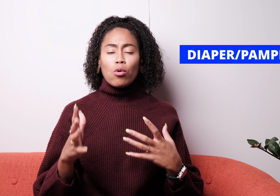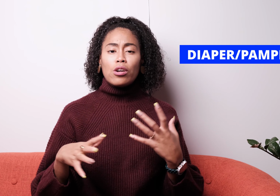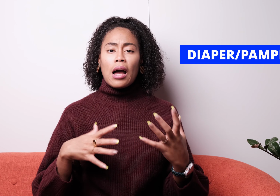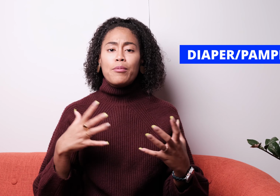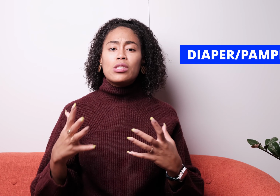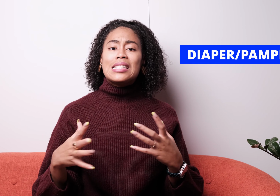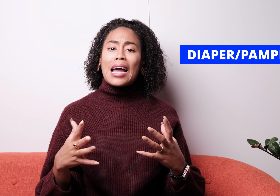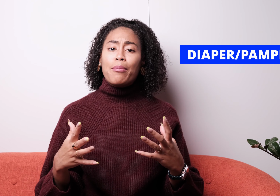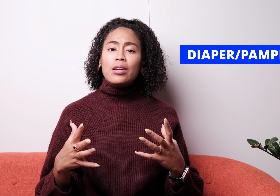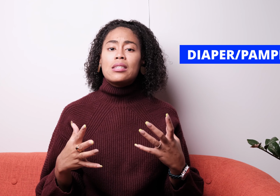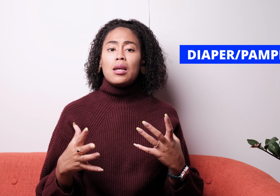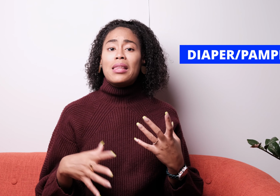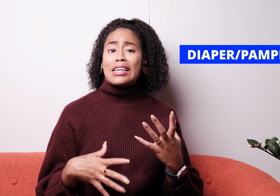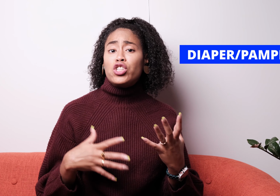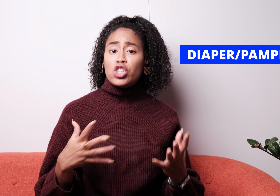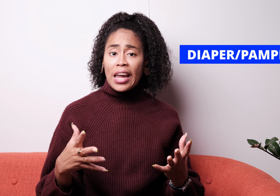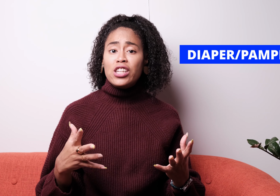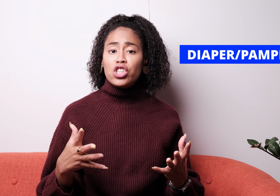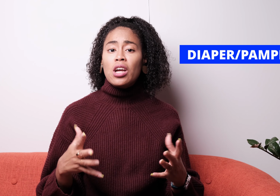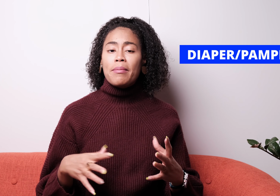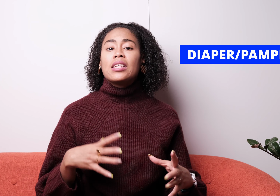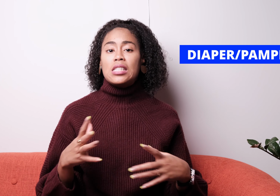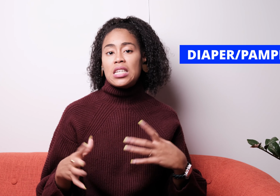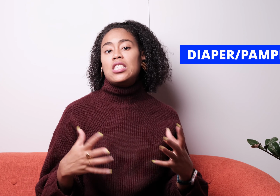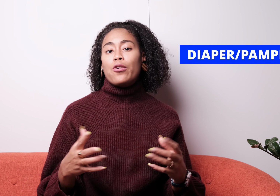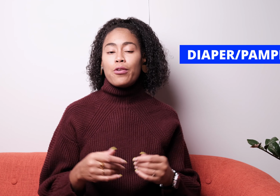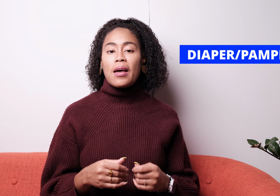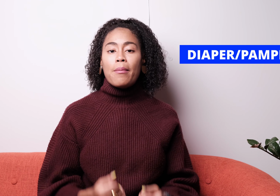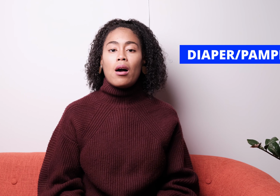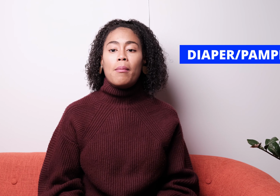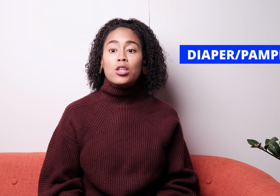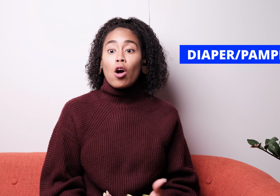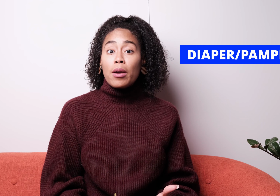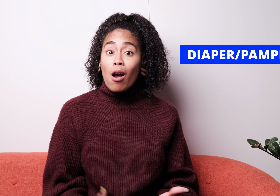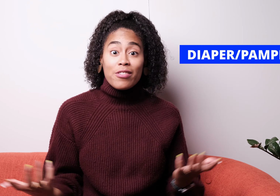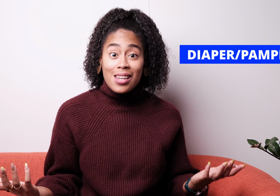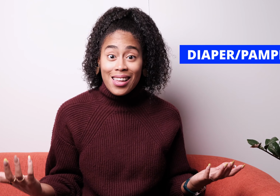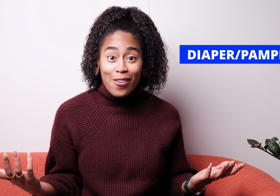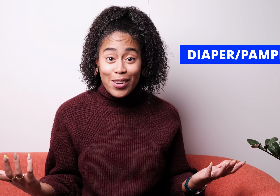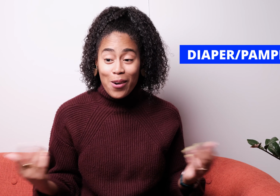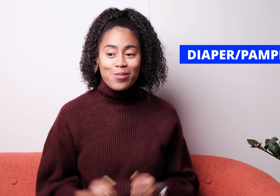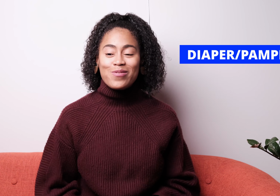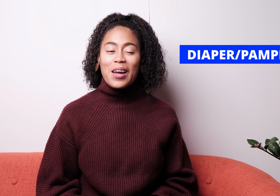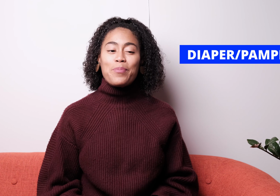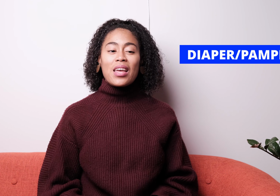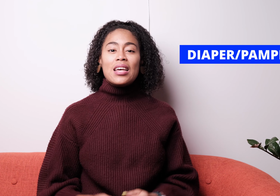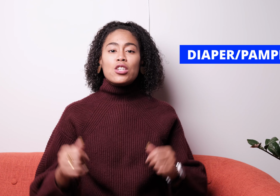Or I'm using diaper as the same thing as change because it's easier for them, and it's already a part of a sign they already know, right?